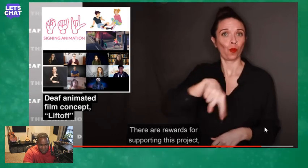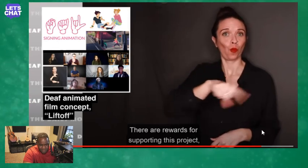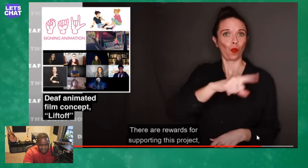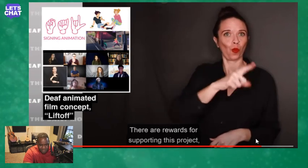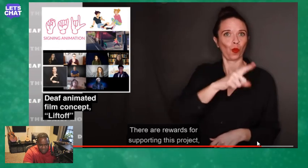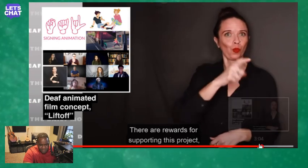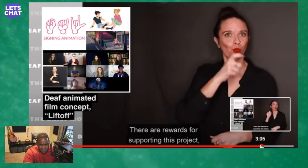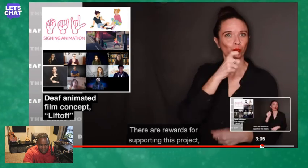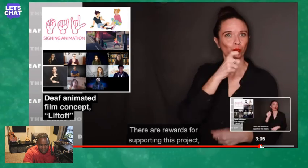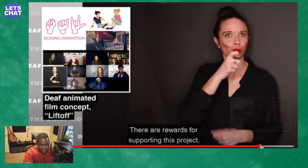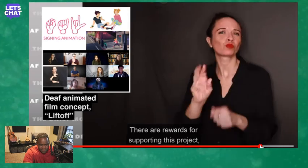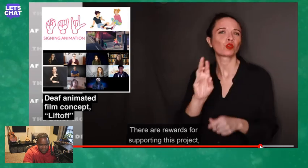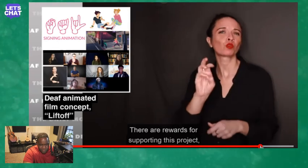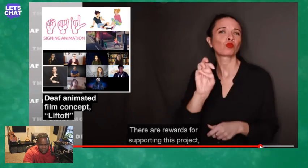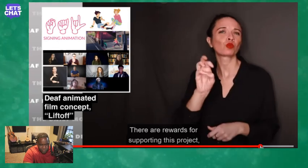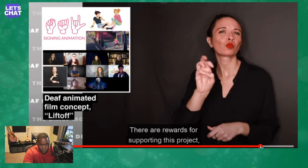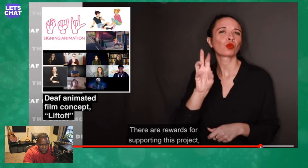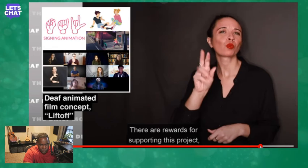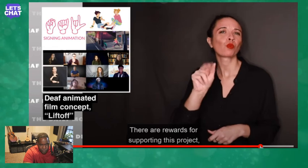here?